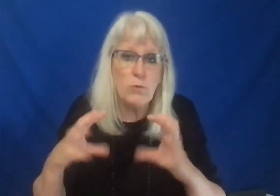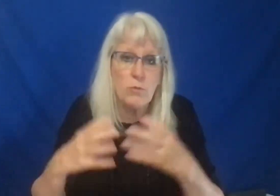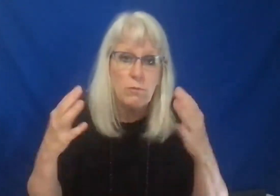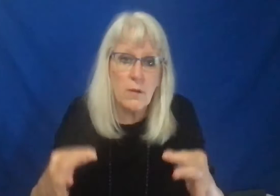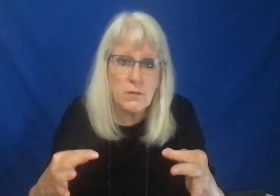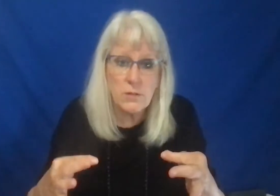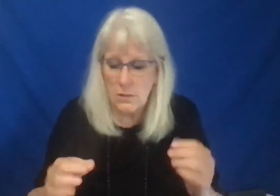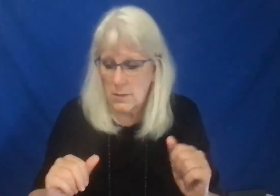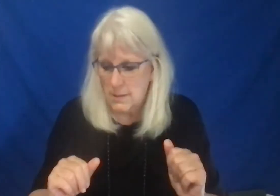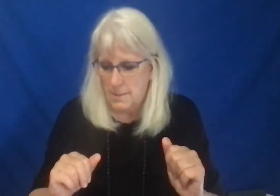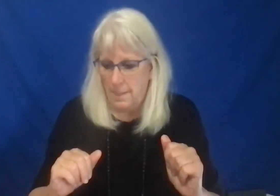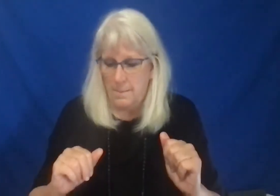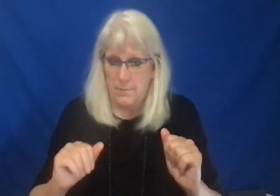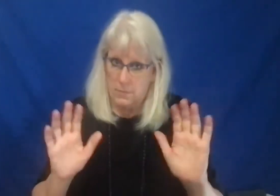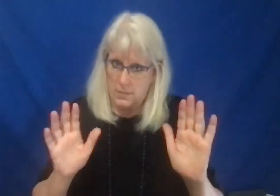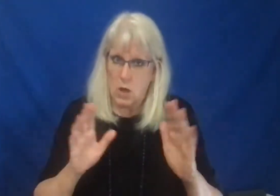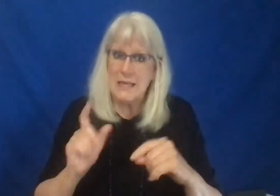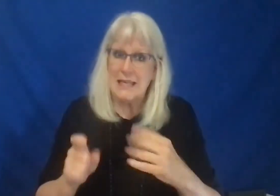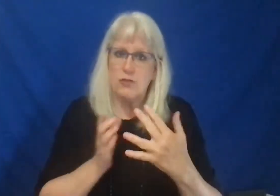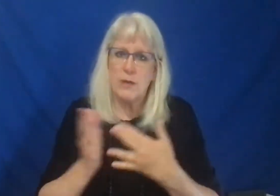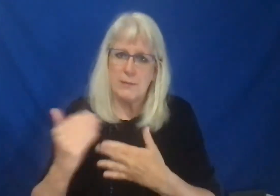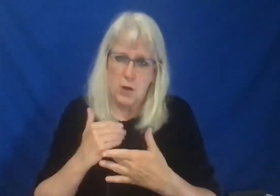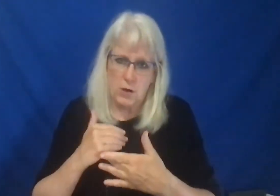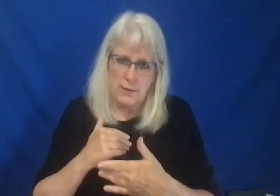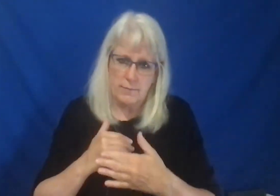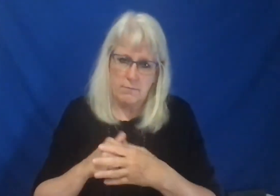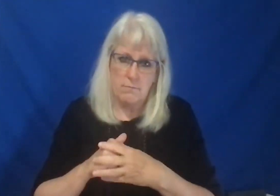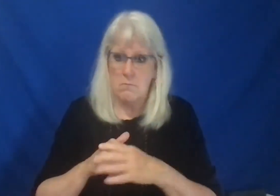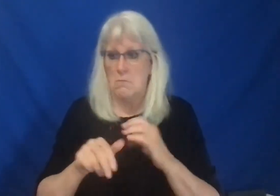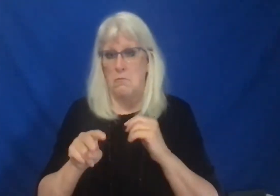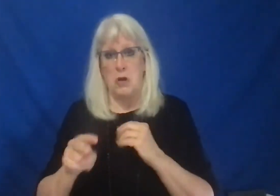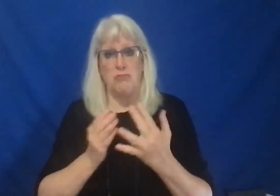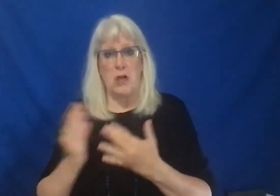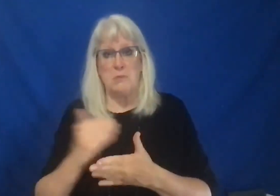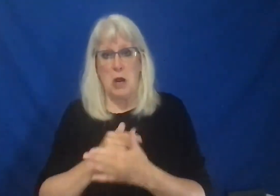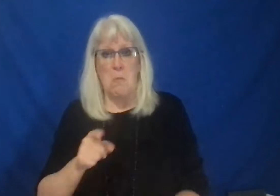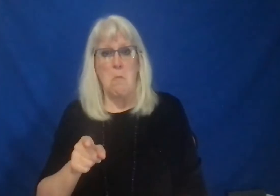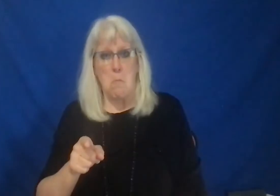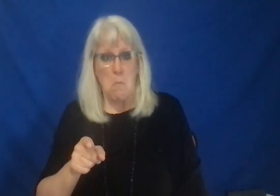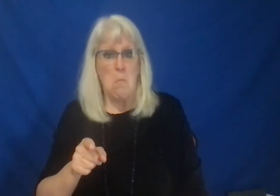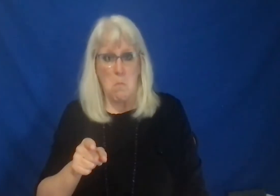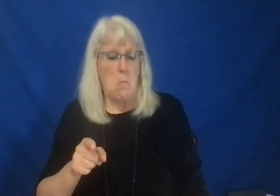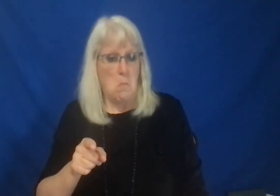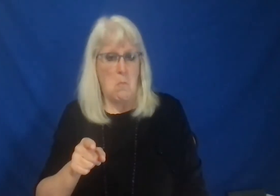been transparency, I can know that the process has been